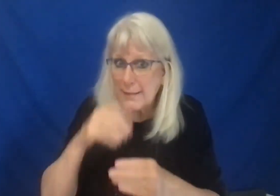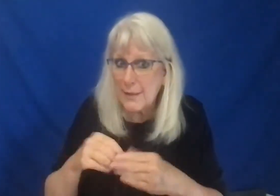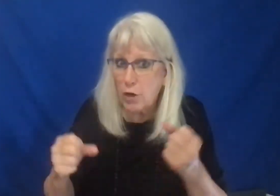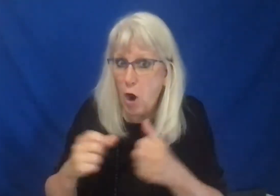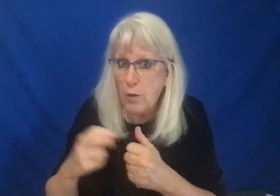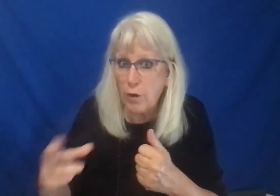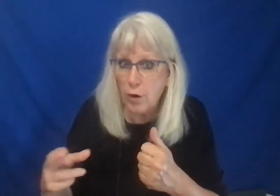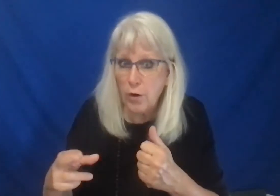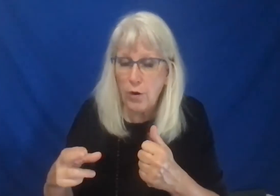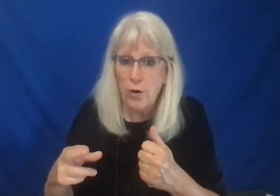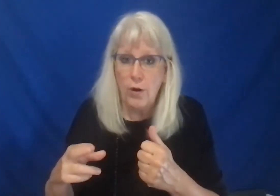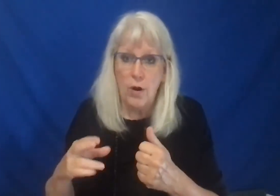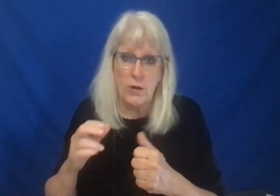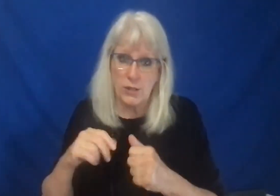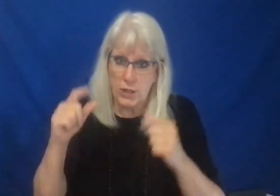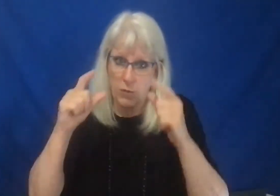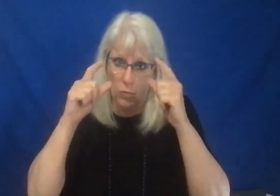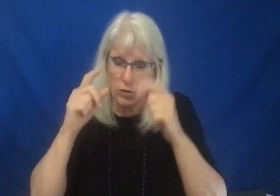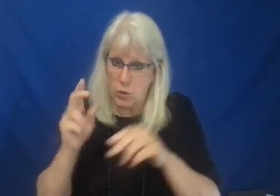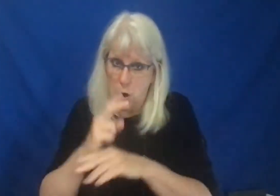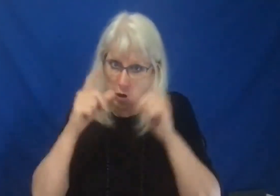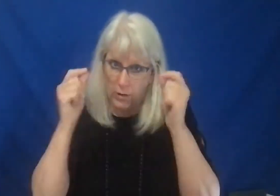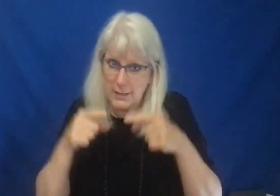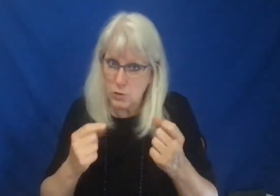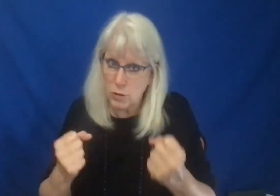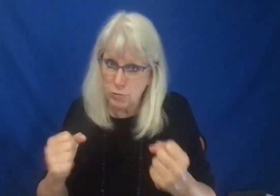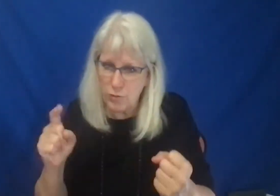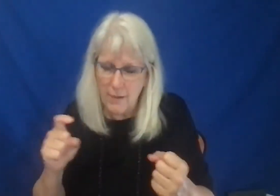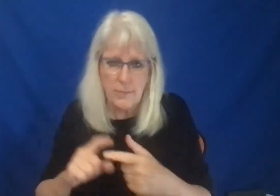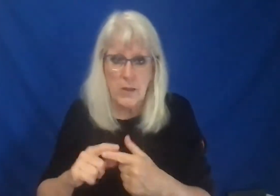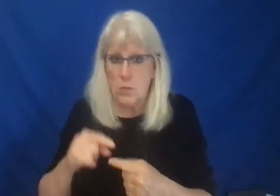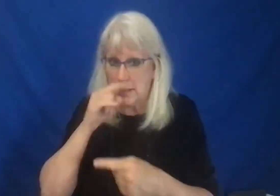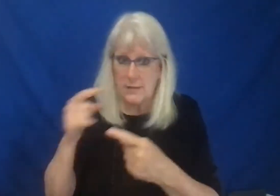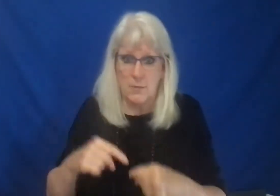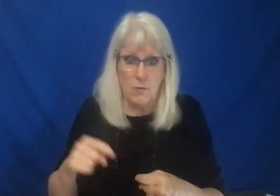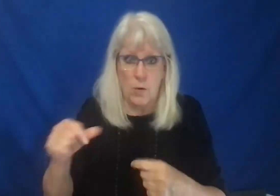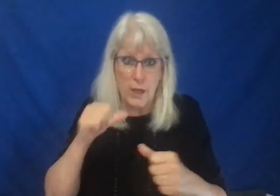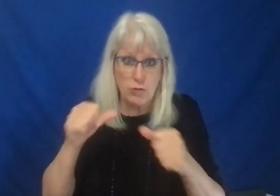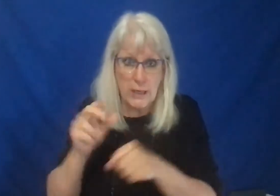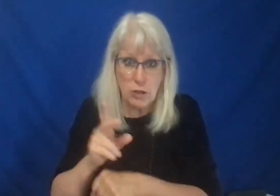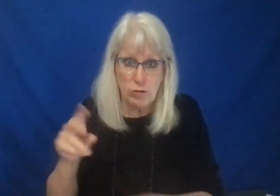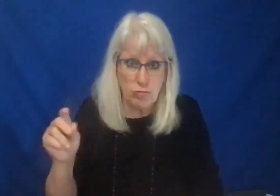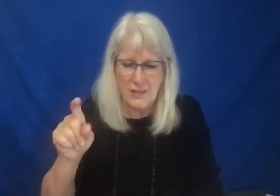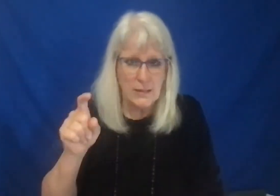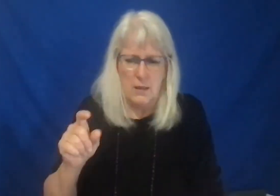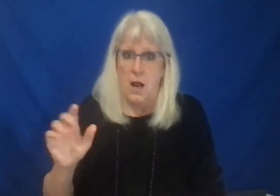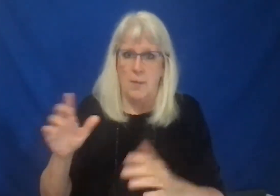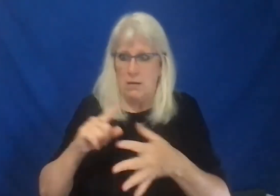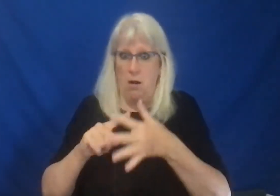her prescription glasses when she drove and whether or not when kids came over here, they were drinking and drugging. And, you know, this kid was wild